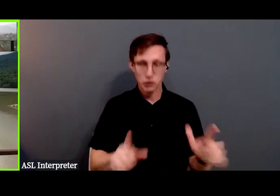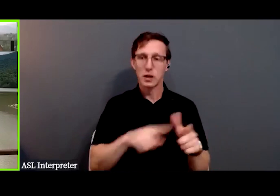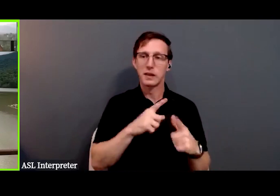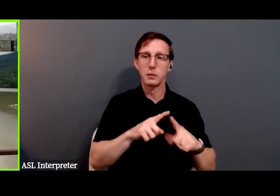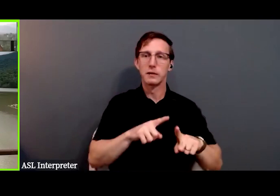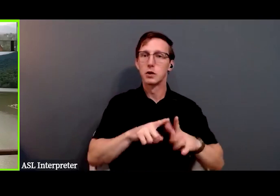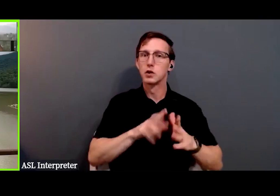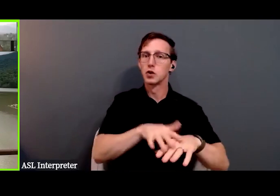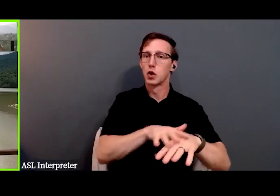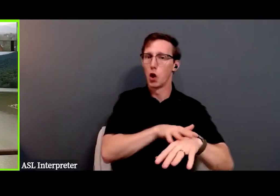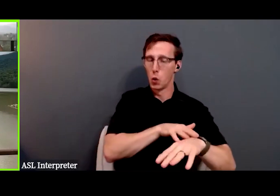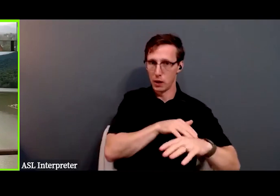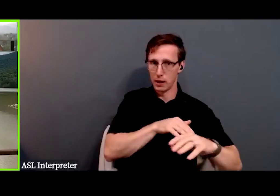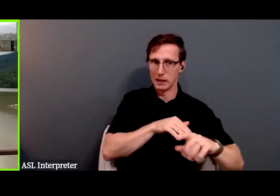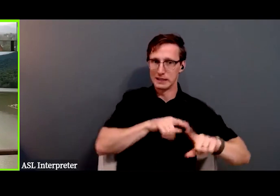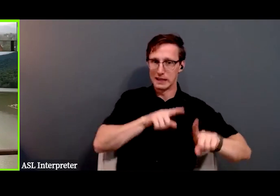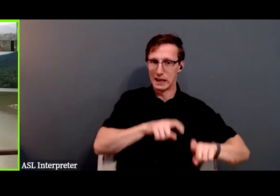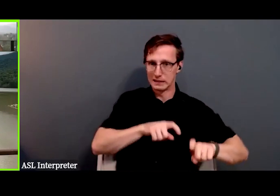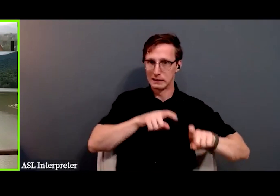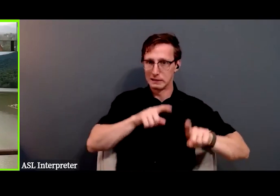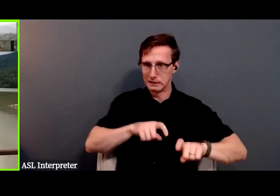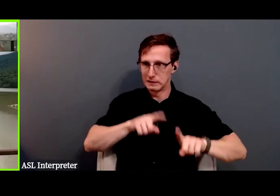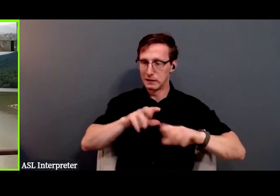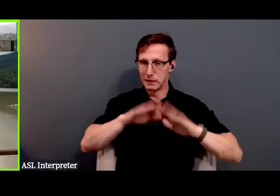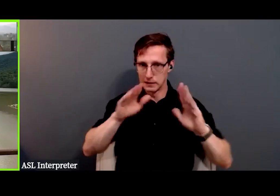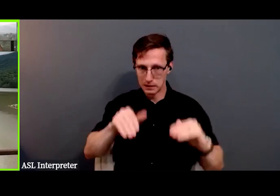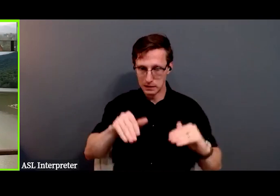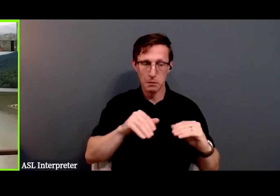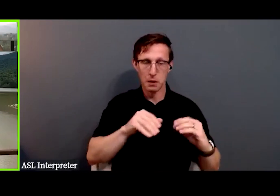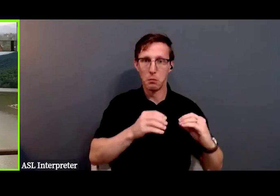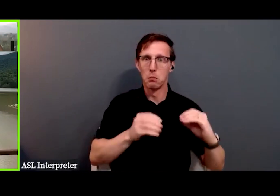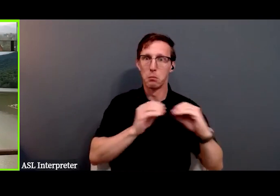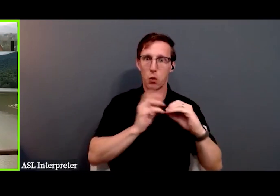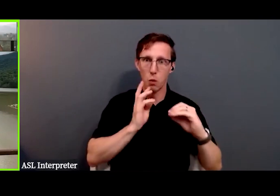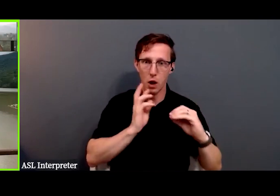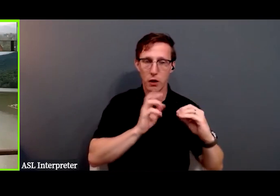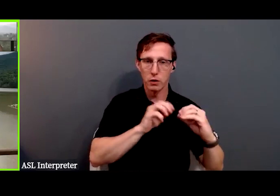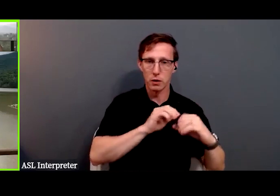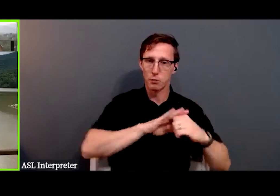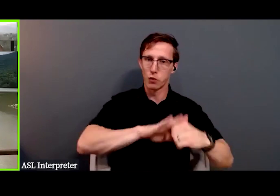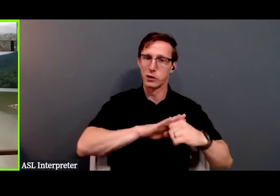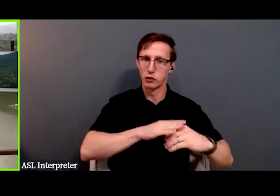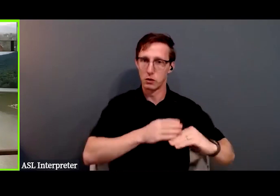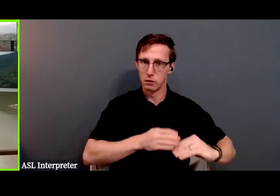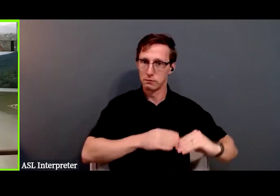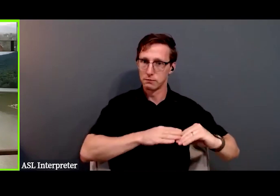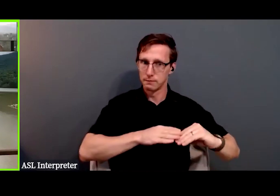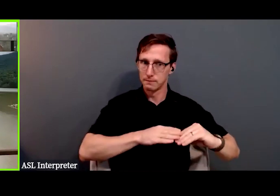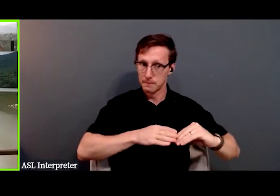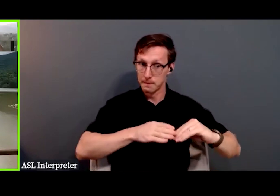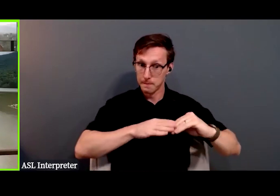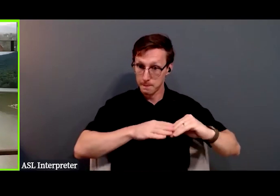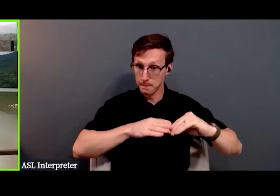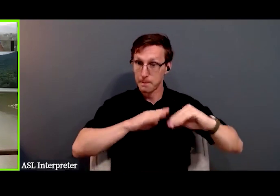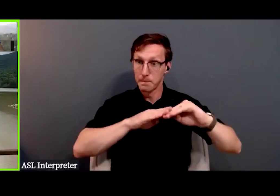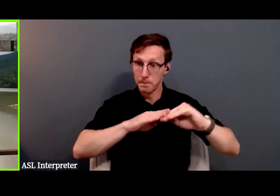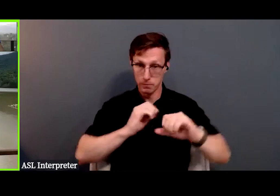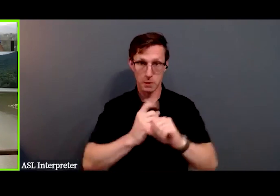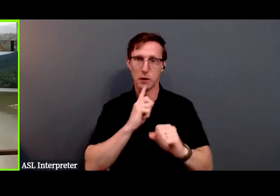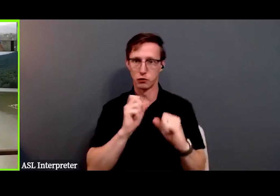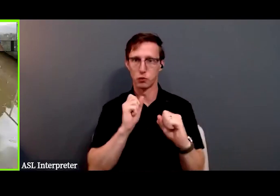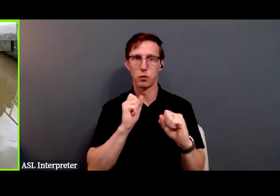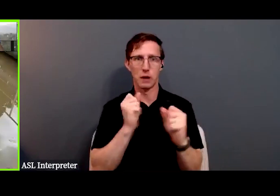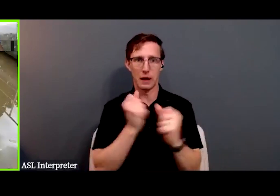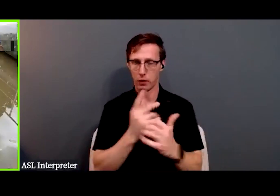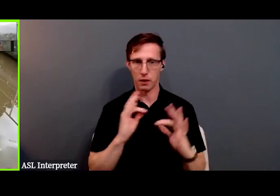So I'm going to come back and talk about the distribution system in a minute. I didn't advance my slides, but I just want to show a couple more pictures on what